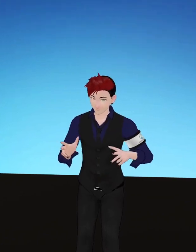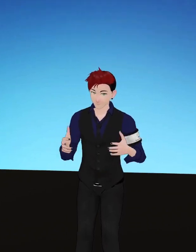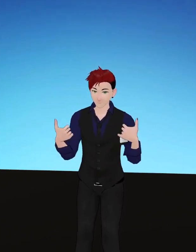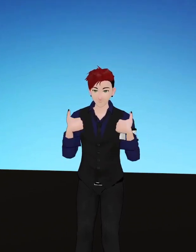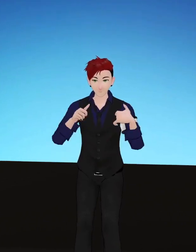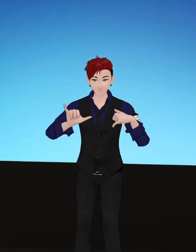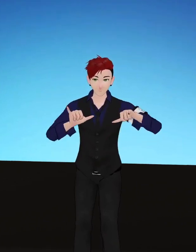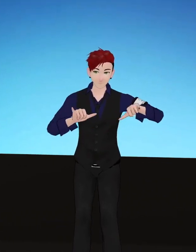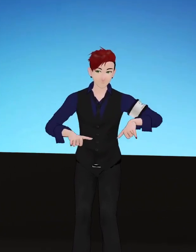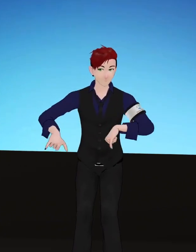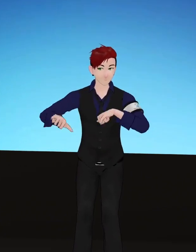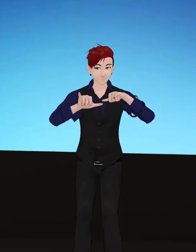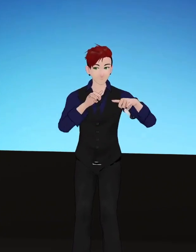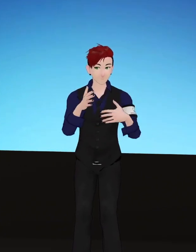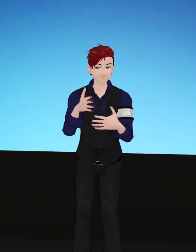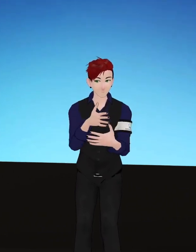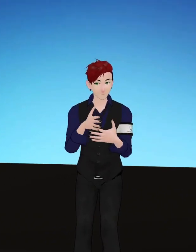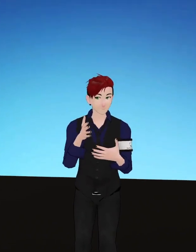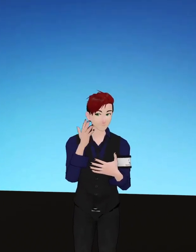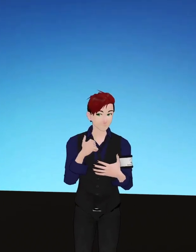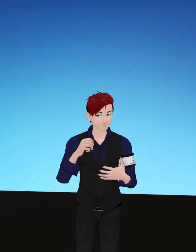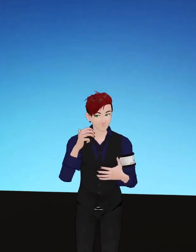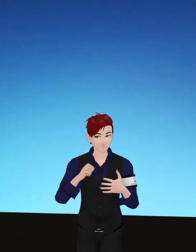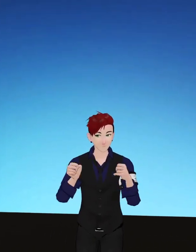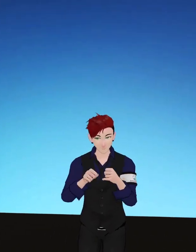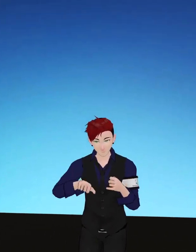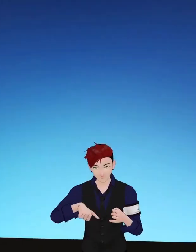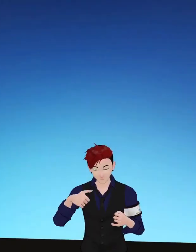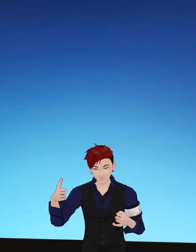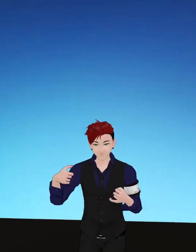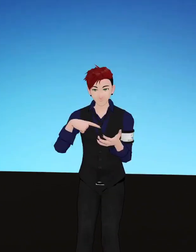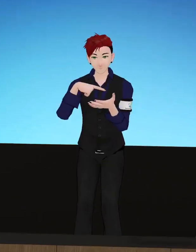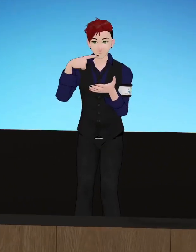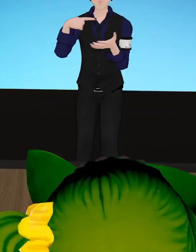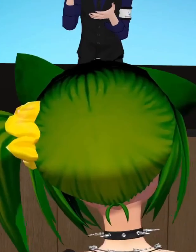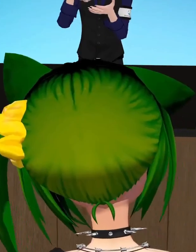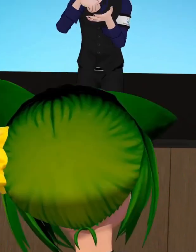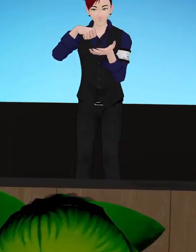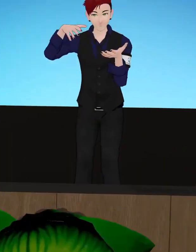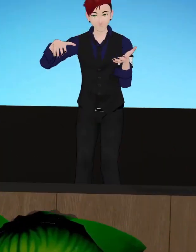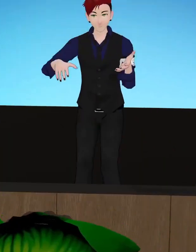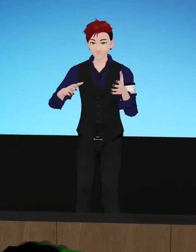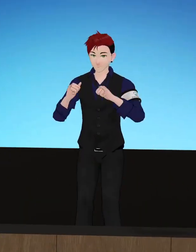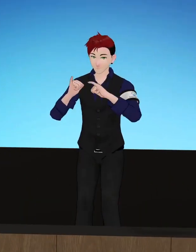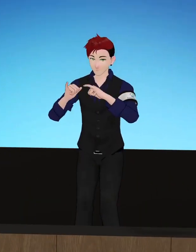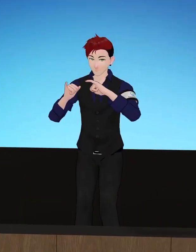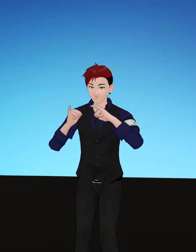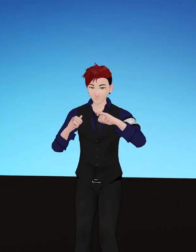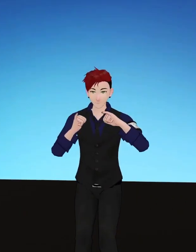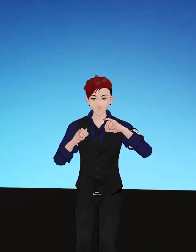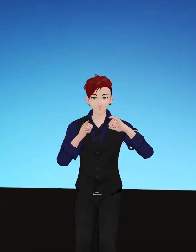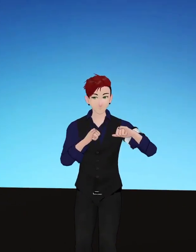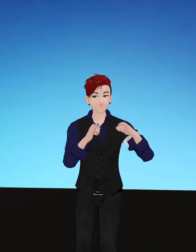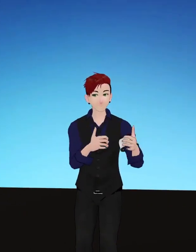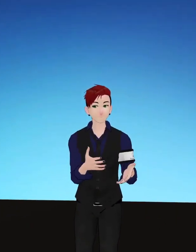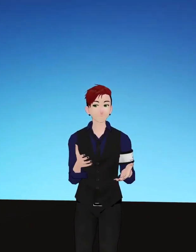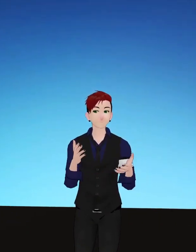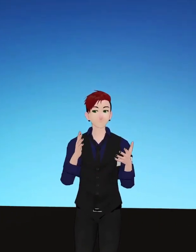with hearing students, learning the language at the same time, and with deaf people, being able to be a part of their